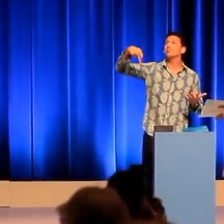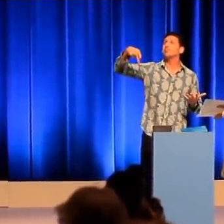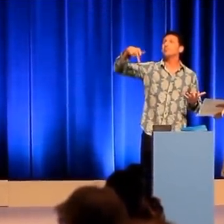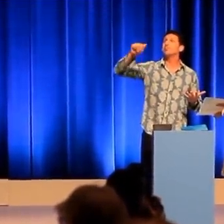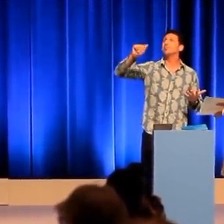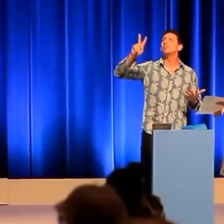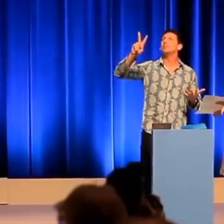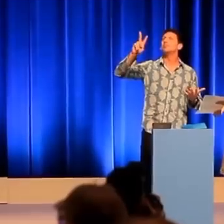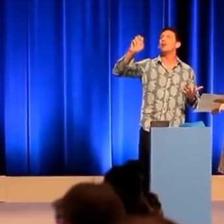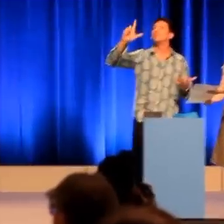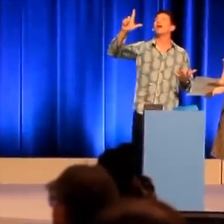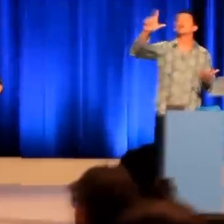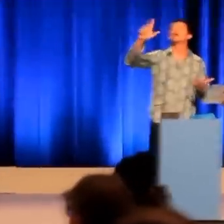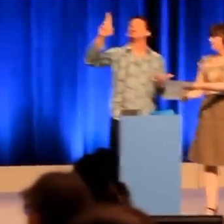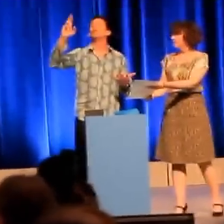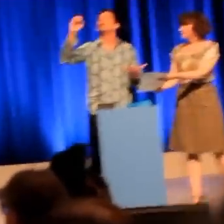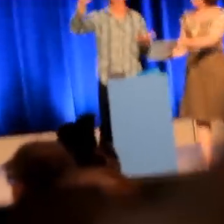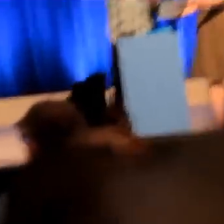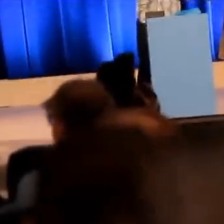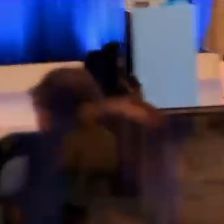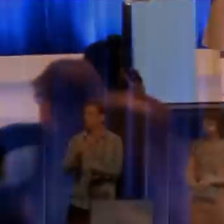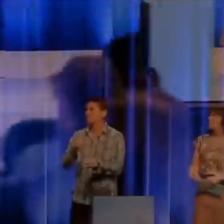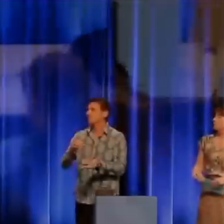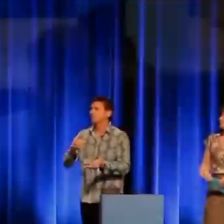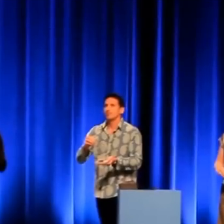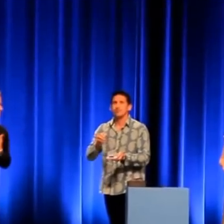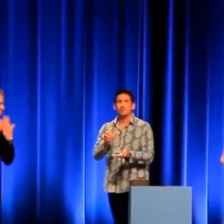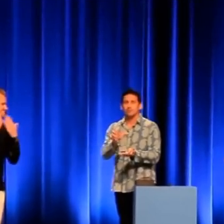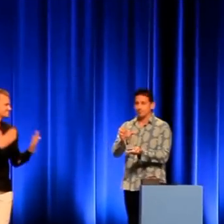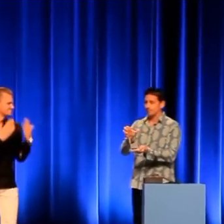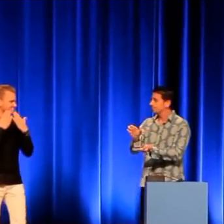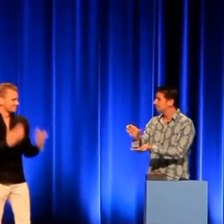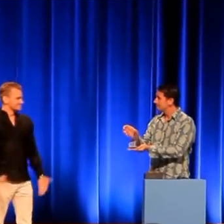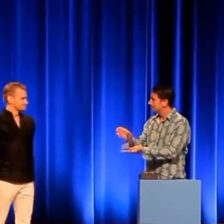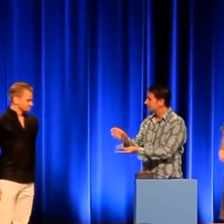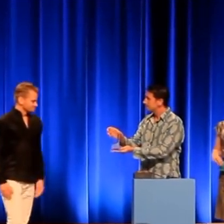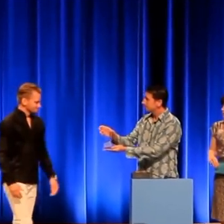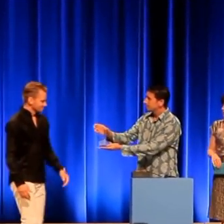is Pavel. I'm just overwhelmed. I'm thrilled.